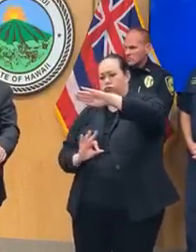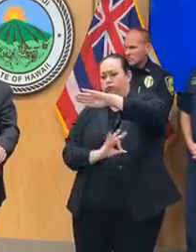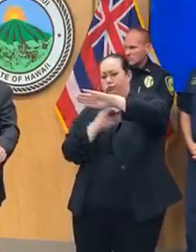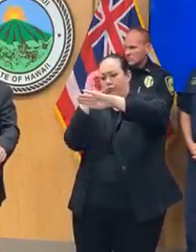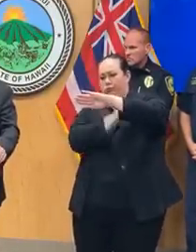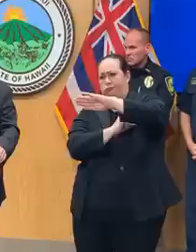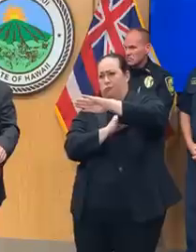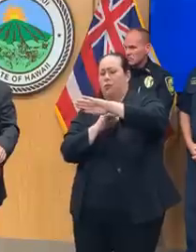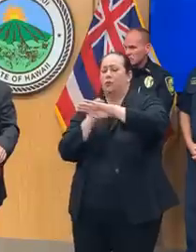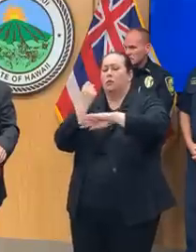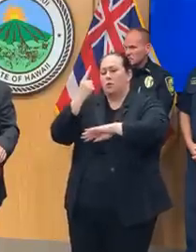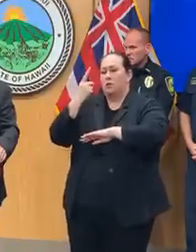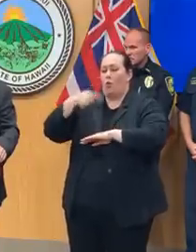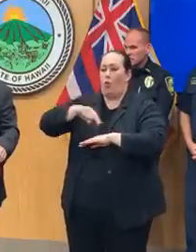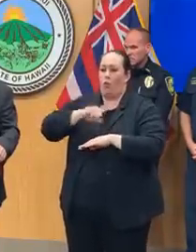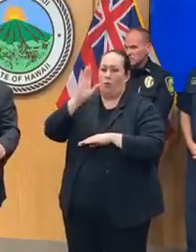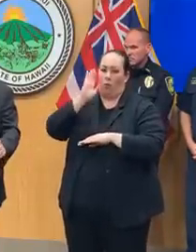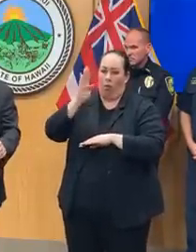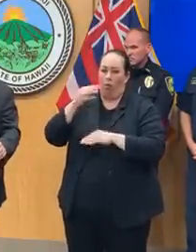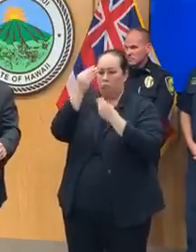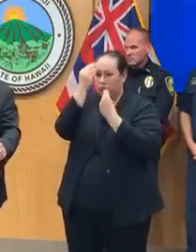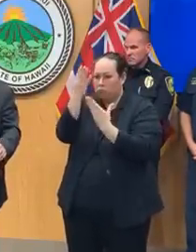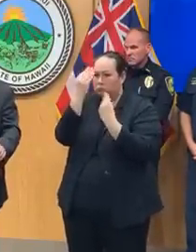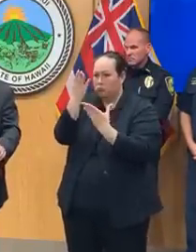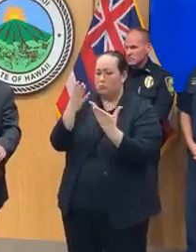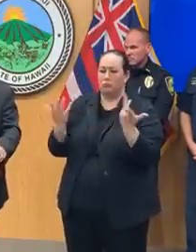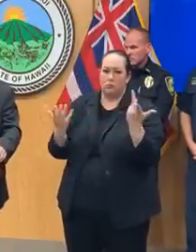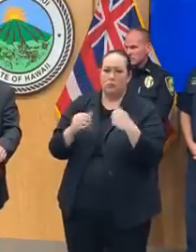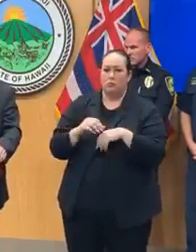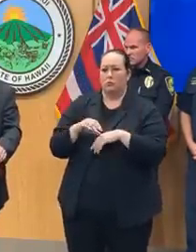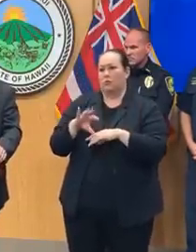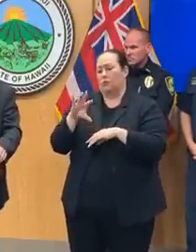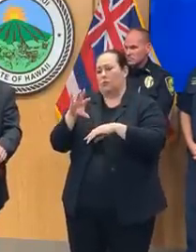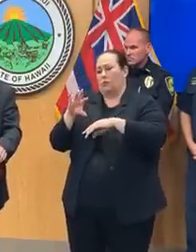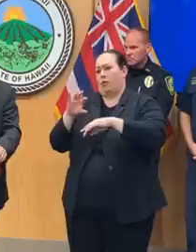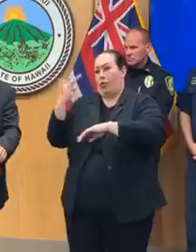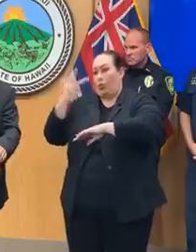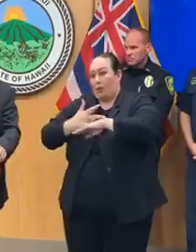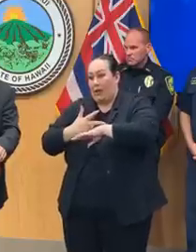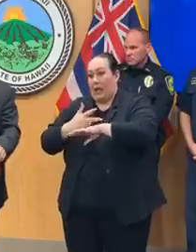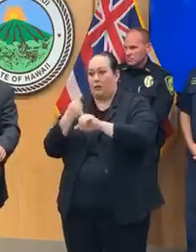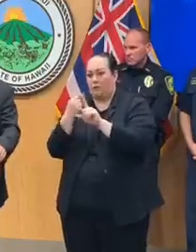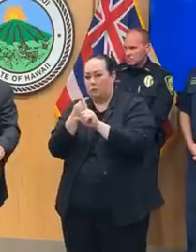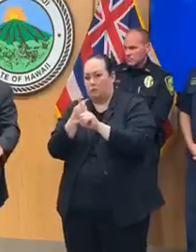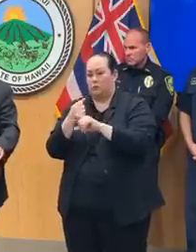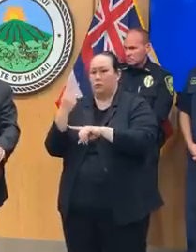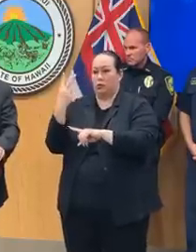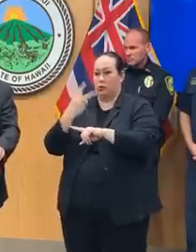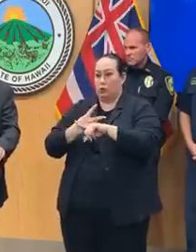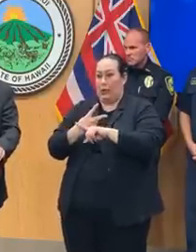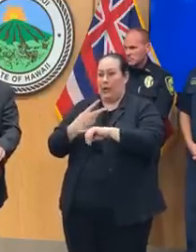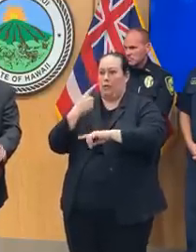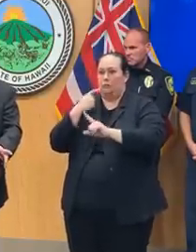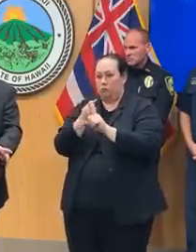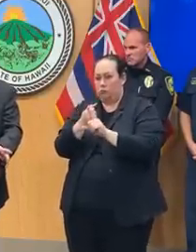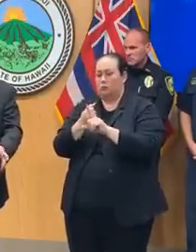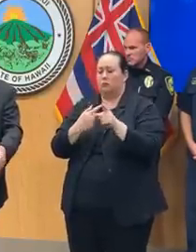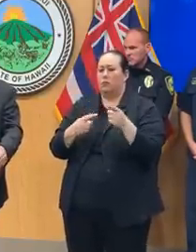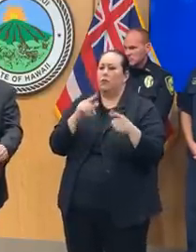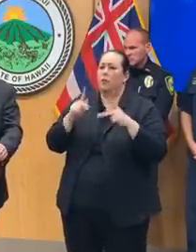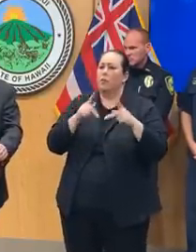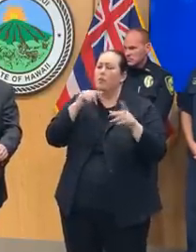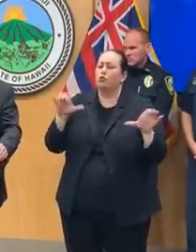but we'll update everyone like we do, with the regular protocols, 72 hours out, 48 hours out, and so on. What can people do? The